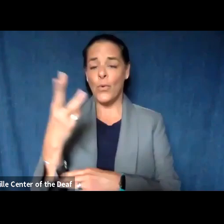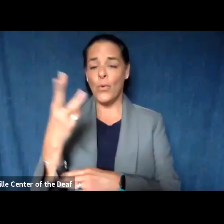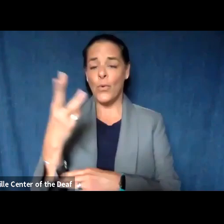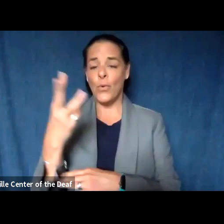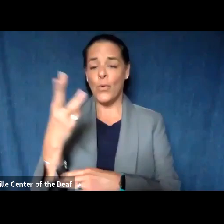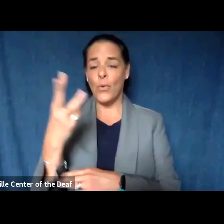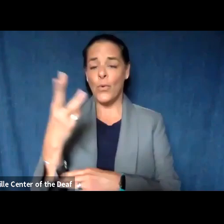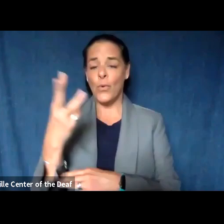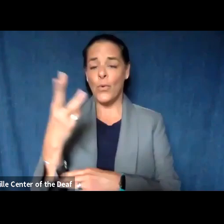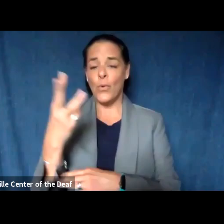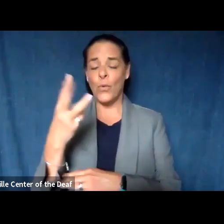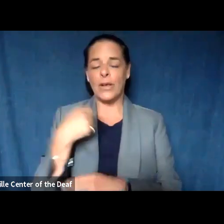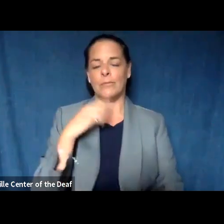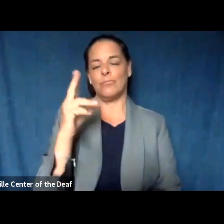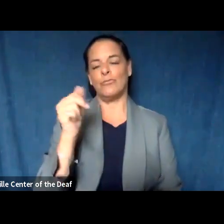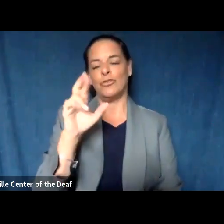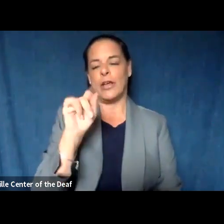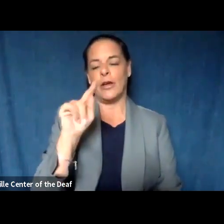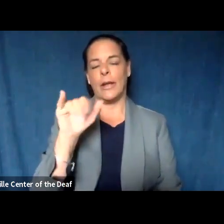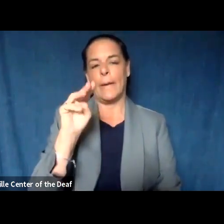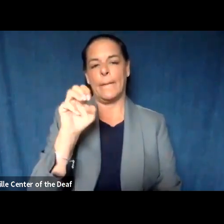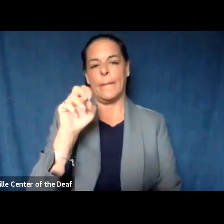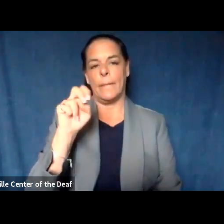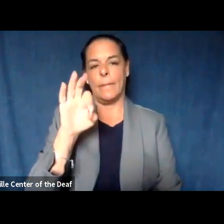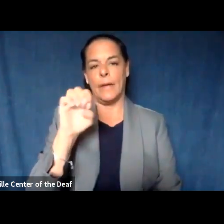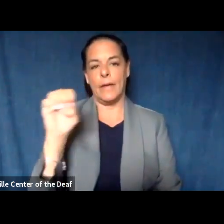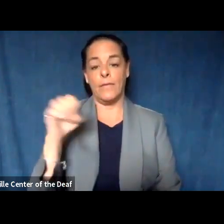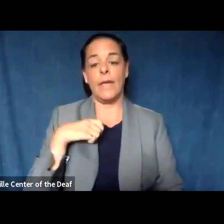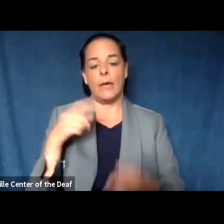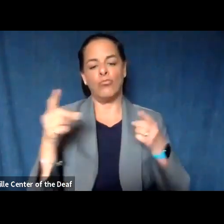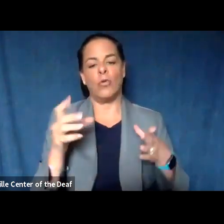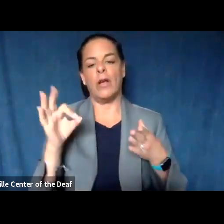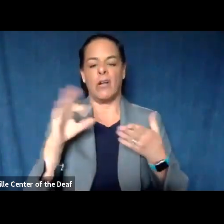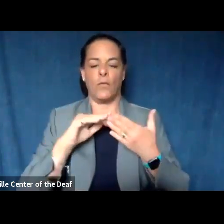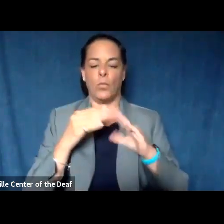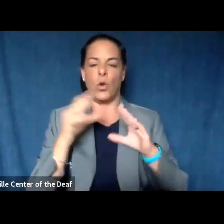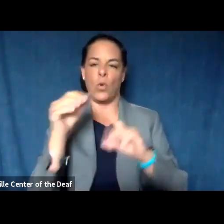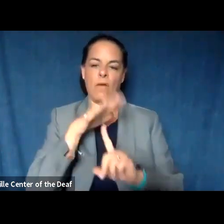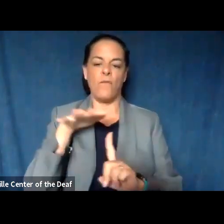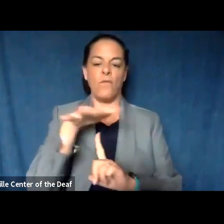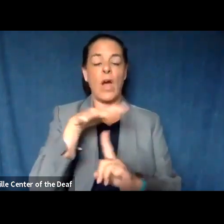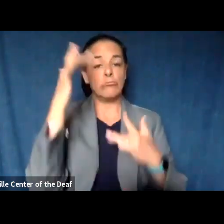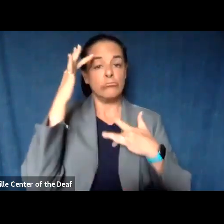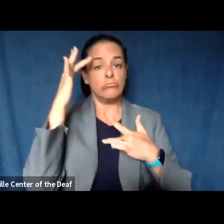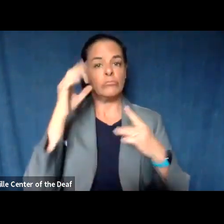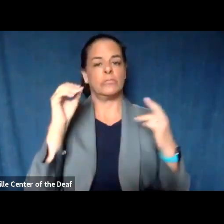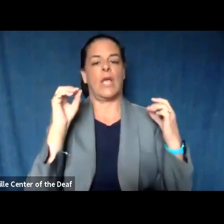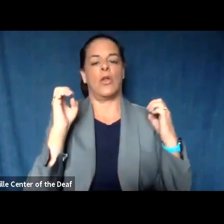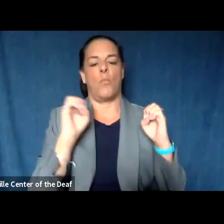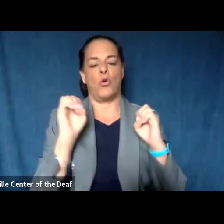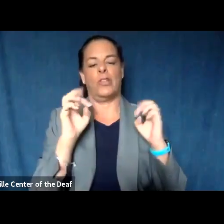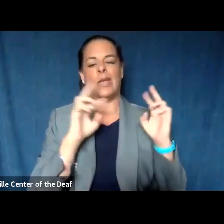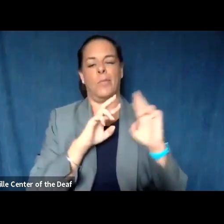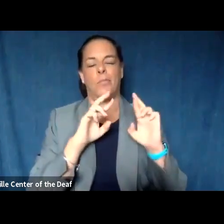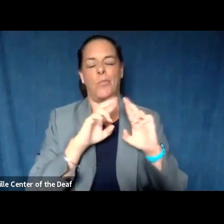Good Wednesday afternoon. I'm Charity Menefee, Director of Communicable and Environmental Disease and Emergency Preparedness here at Knox County Health